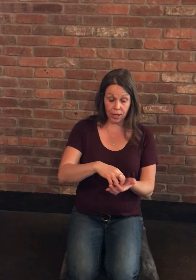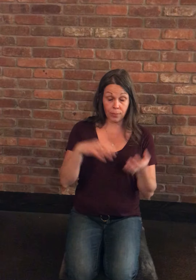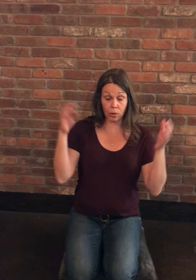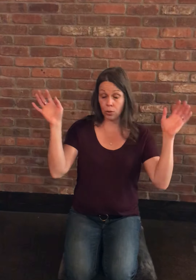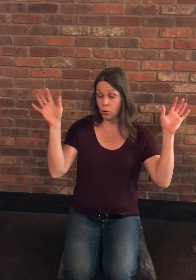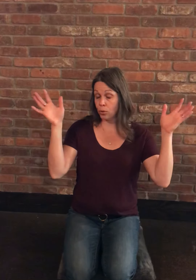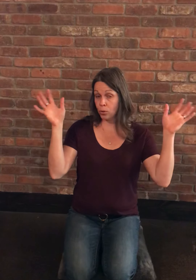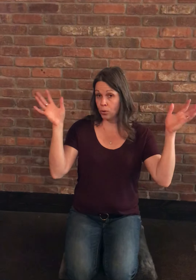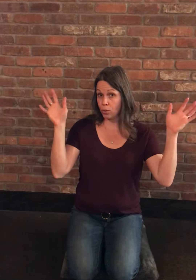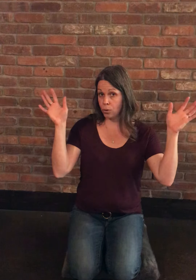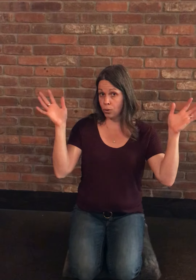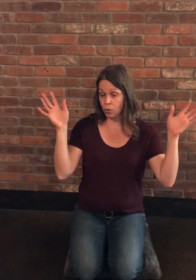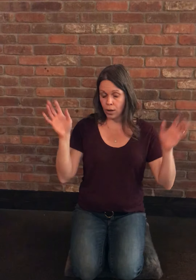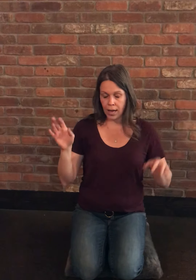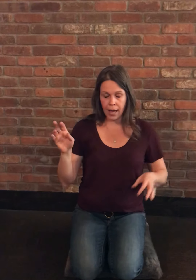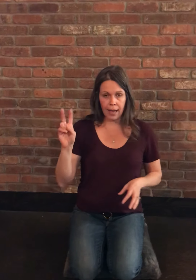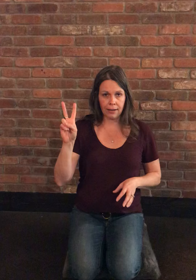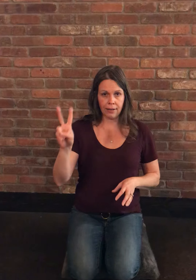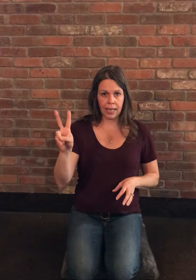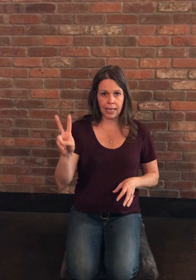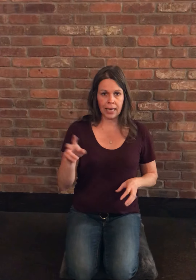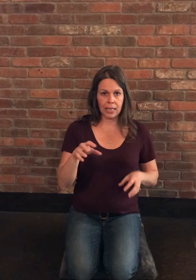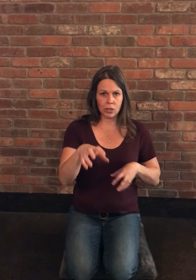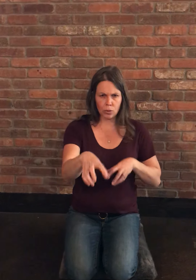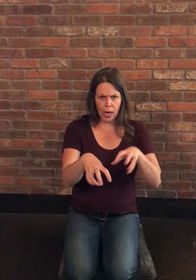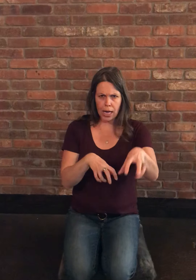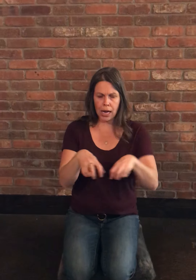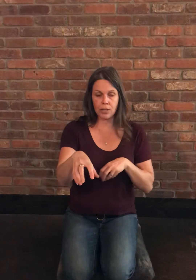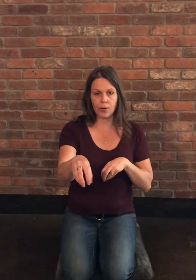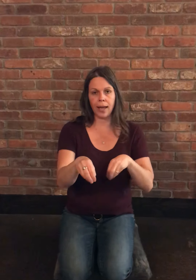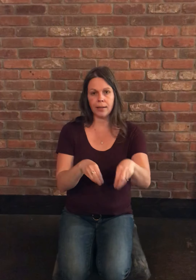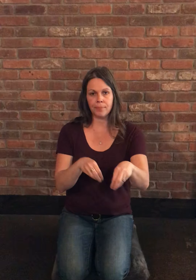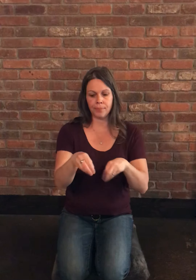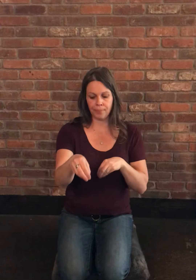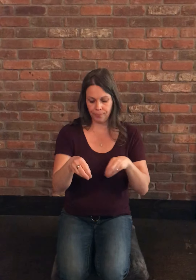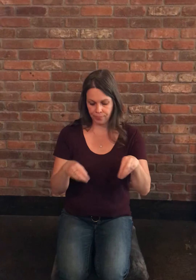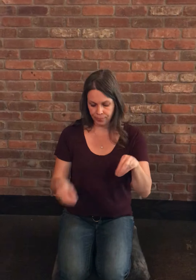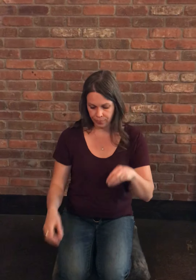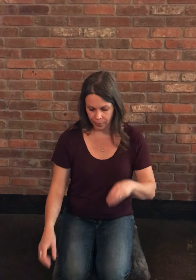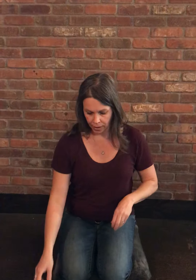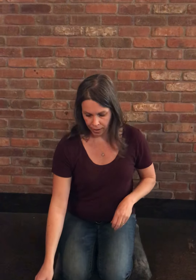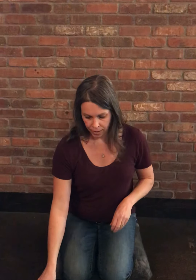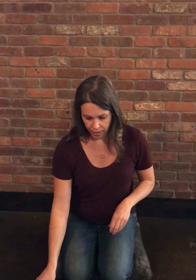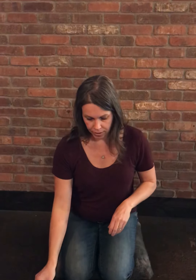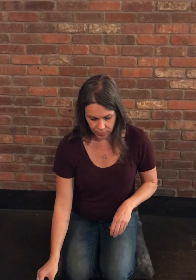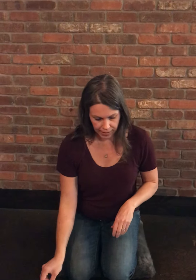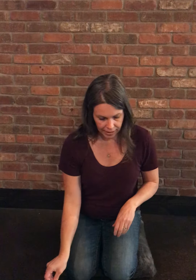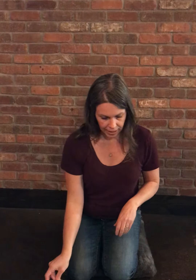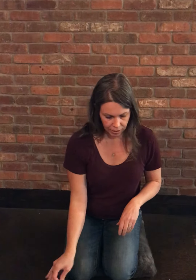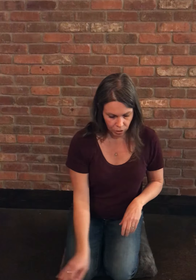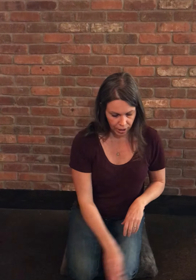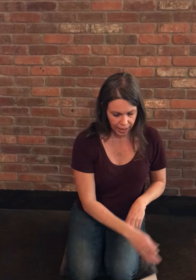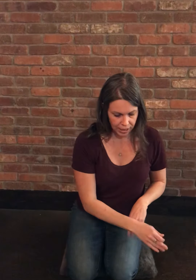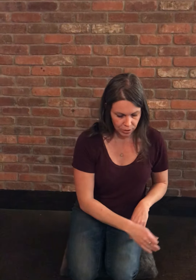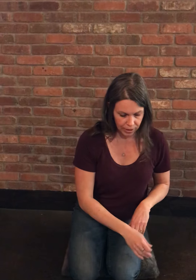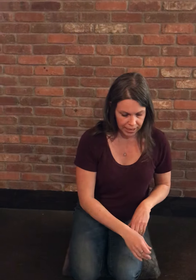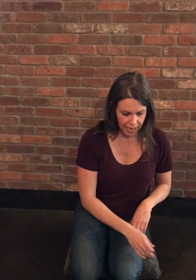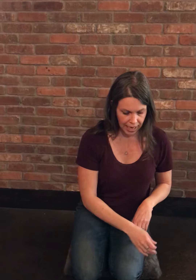Islam, ooh, Vikings raid and trade. That was week 9. Going on to week